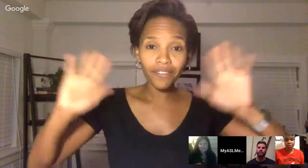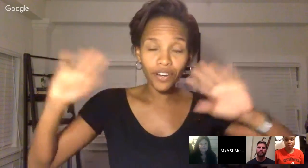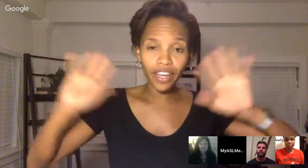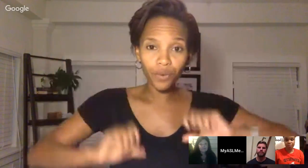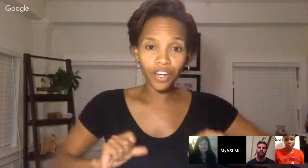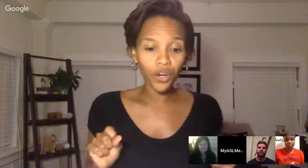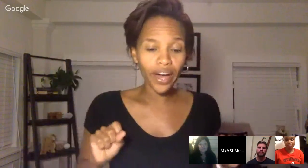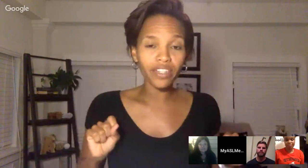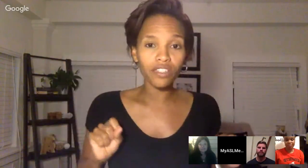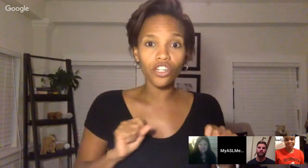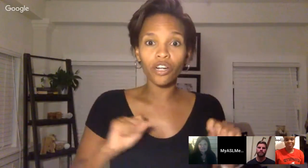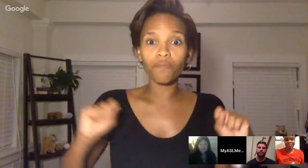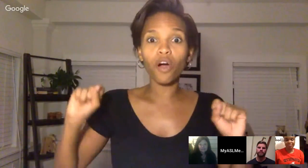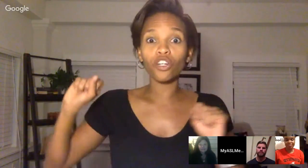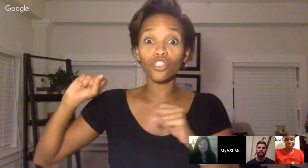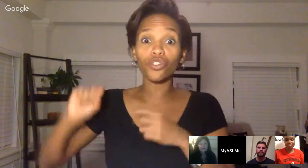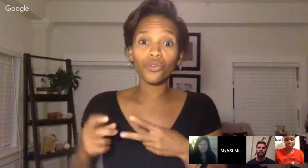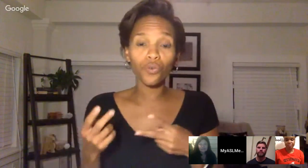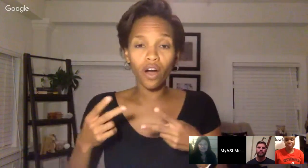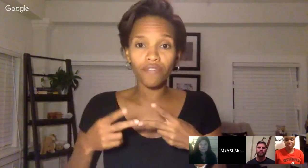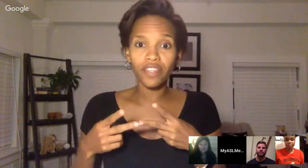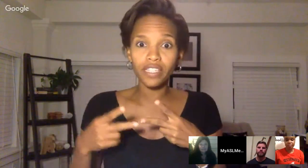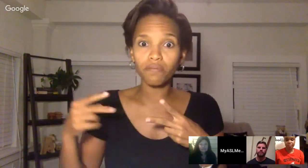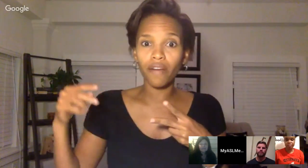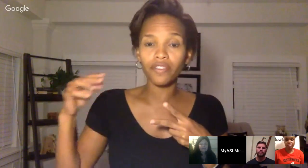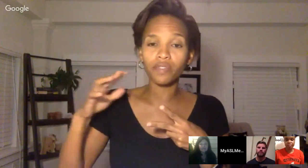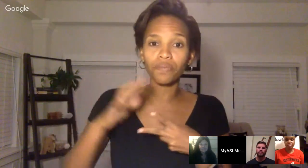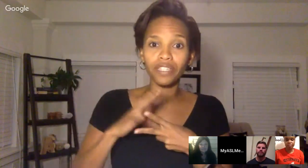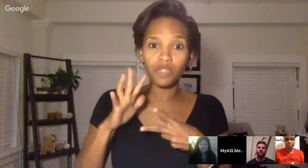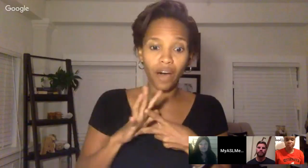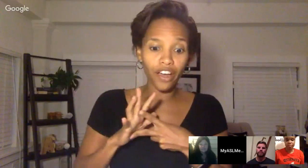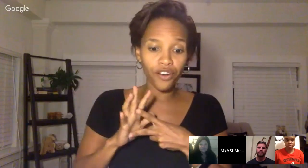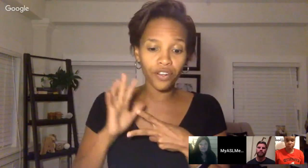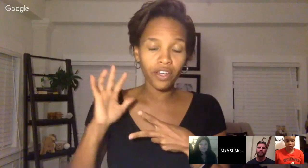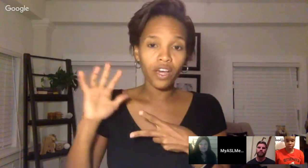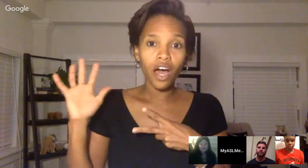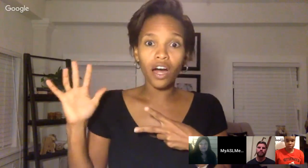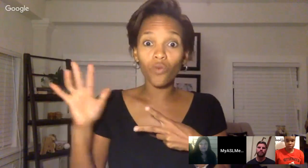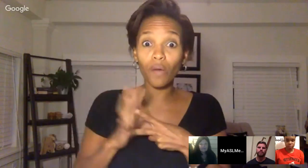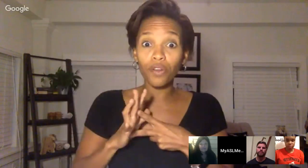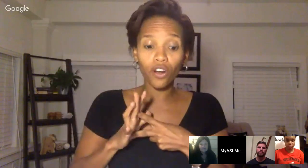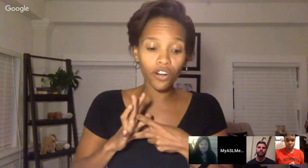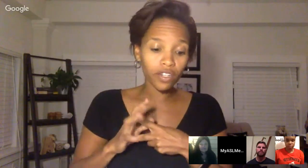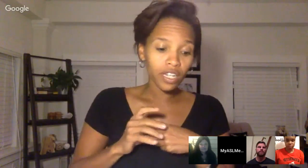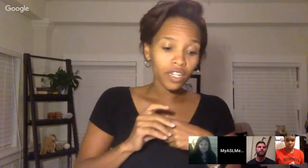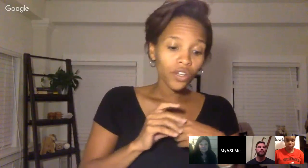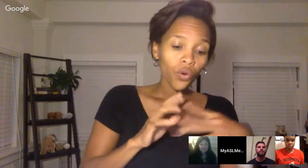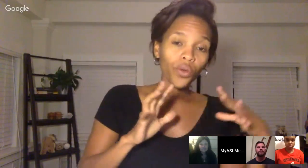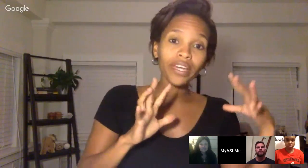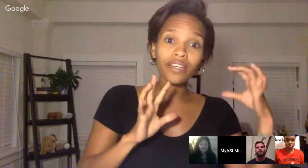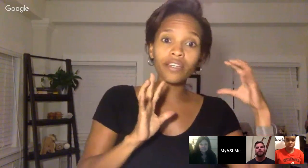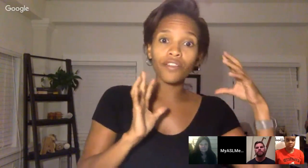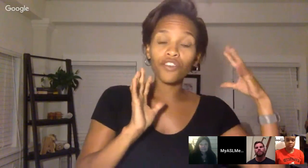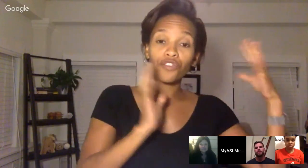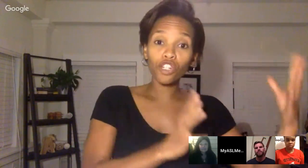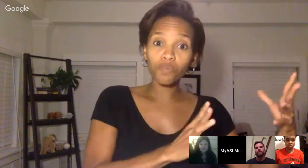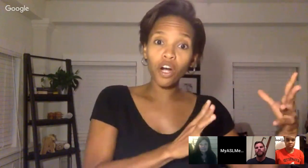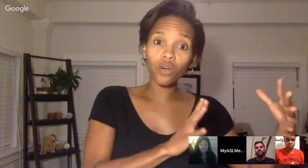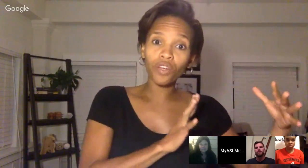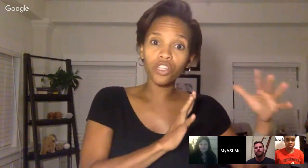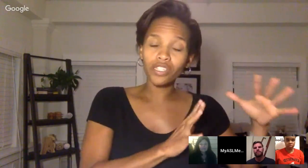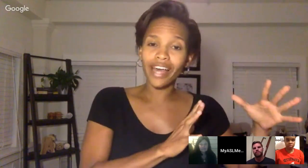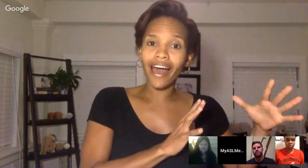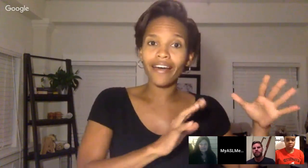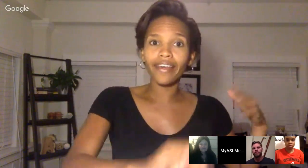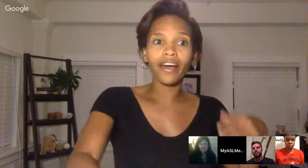Hi, everybody. Okay, we're going to go ahead and start part 2 of this month's Be Inspired webinar. The first